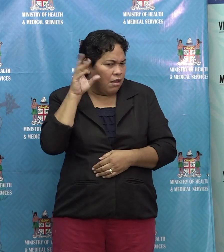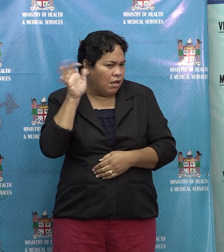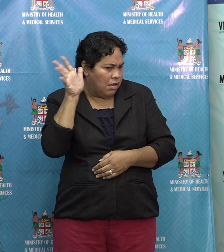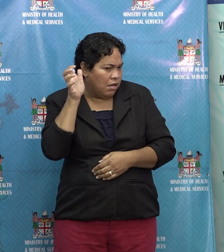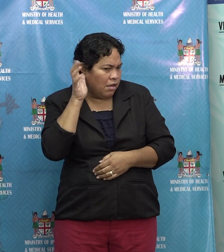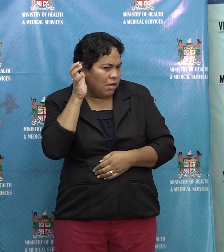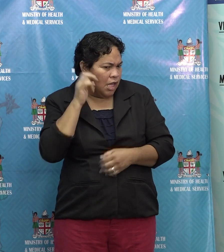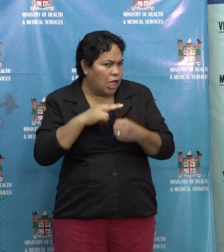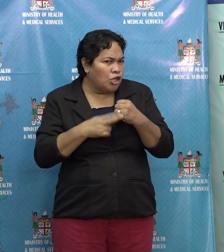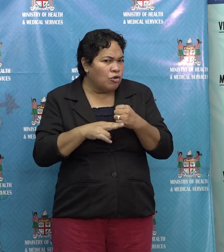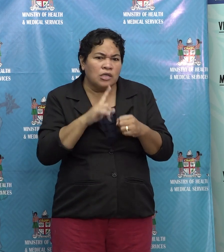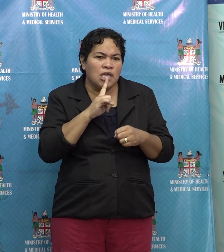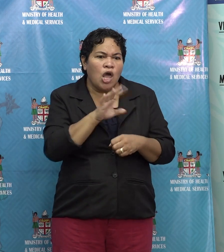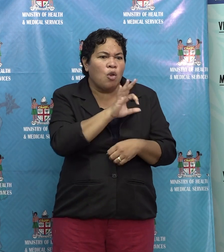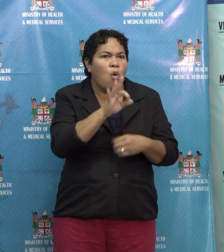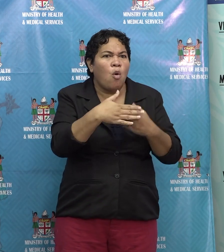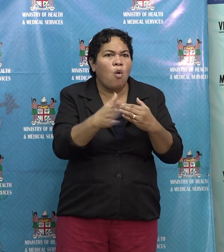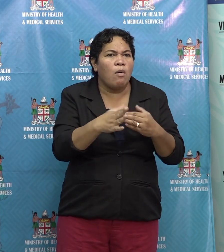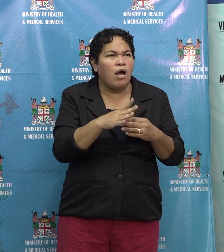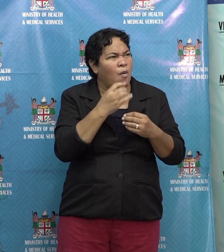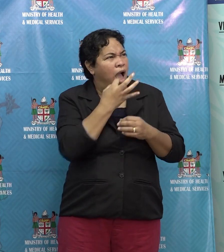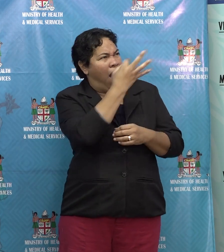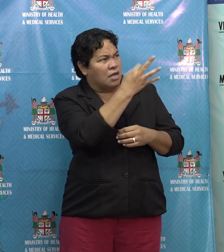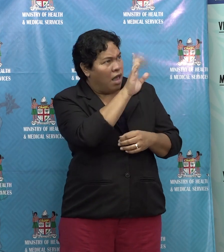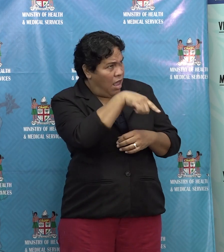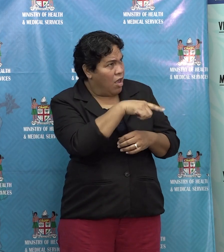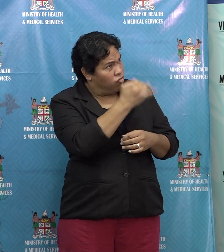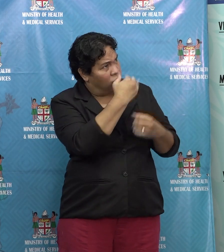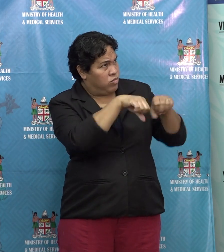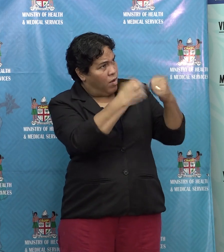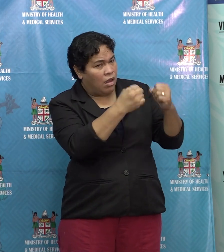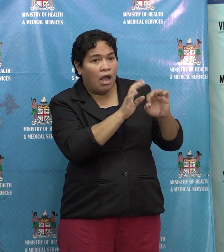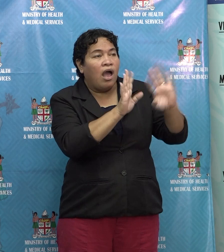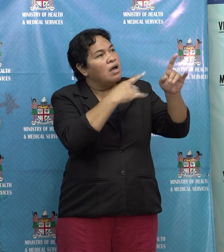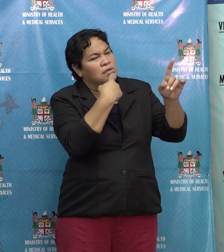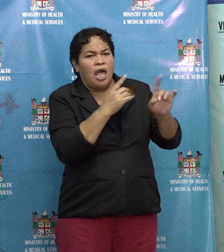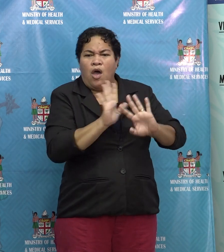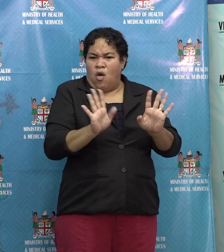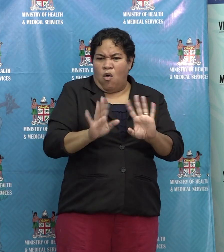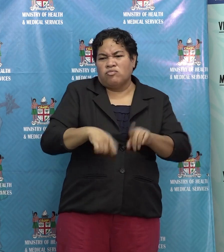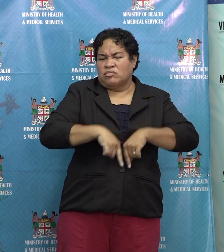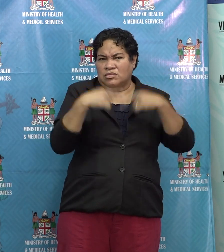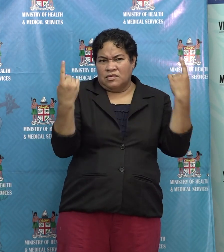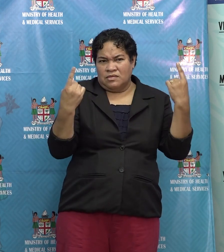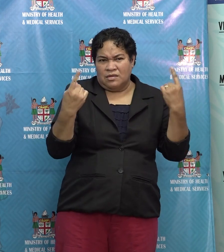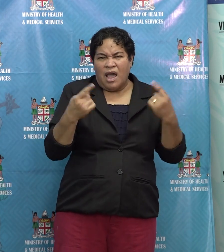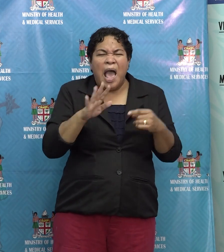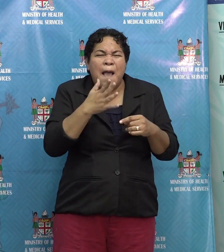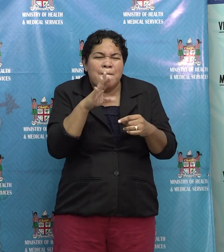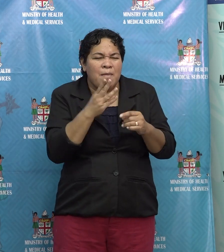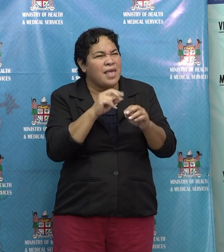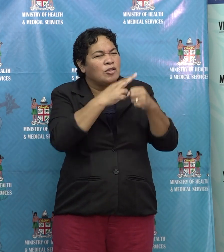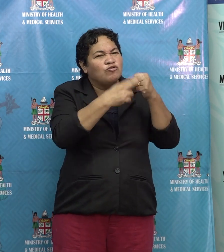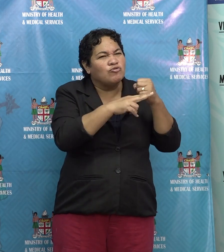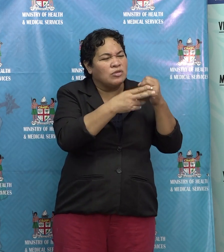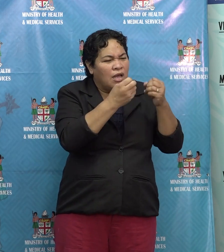they were not opening at 4 a.m. like we mentioned. Maybe there's a little bit delay in the communication going down to the ground, but